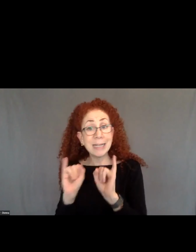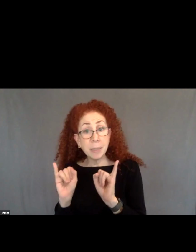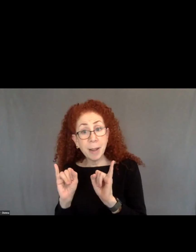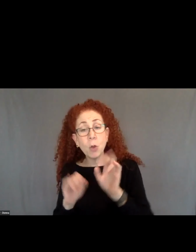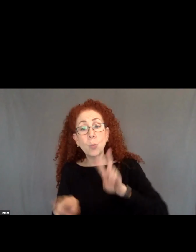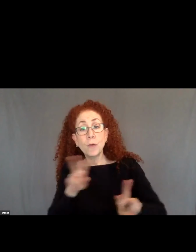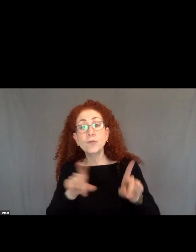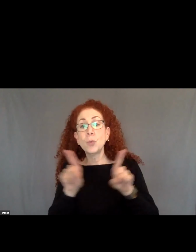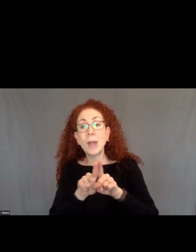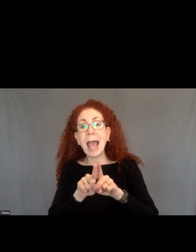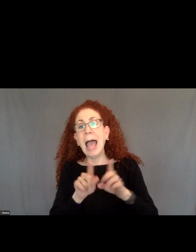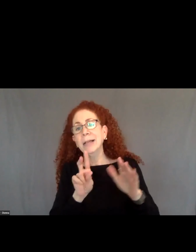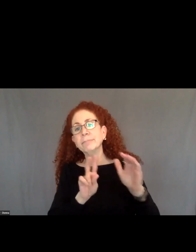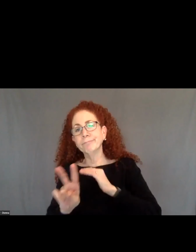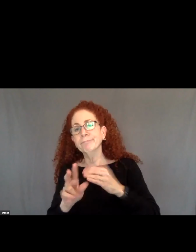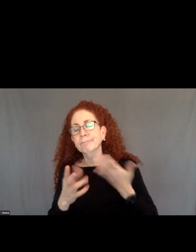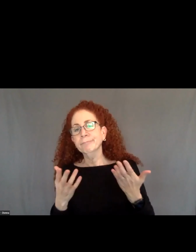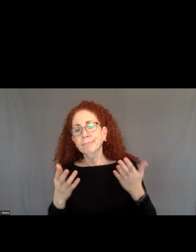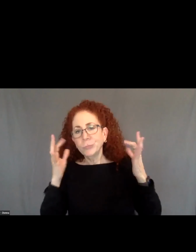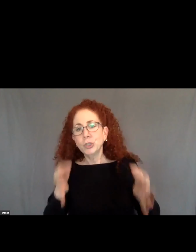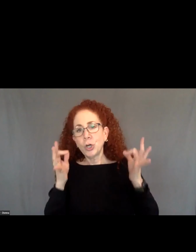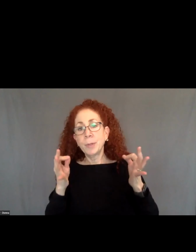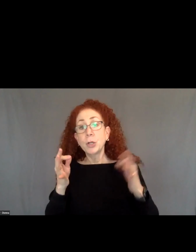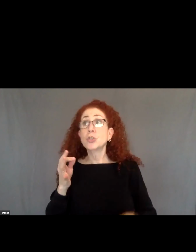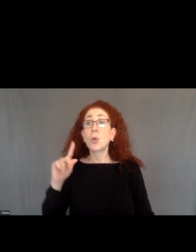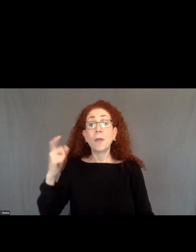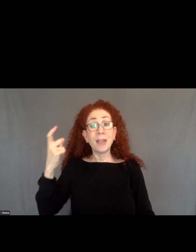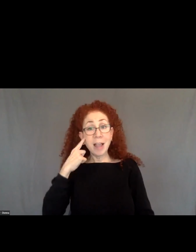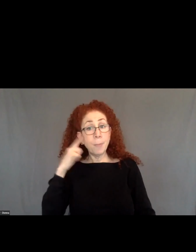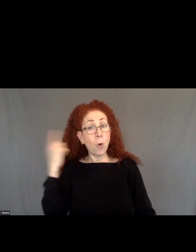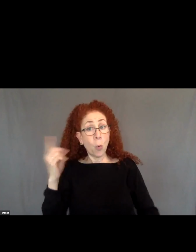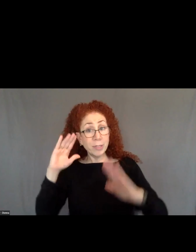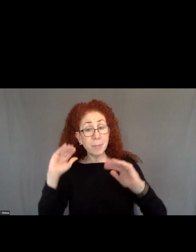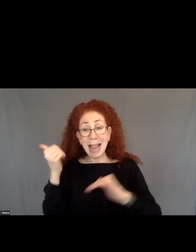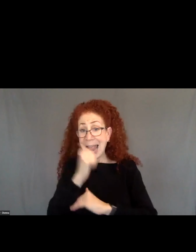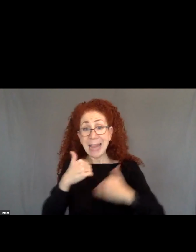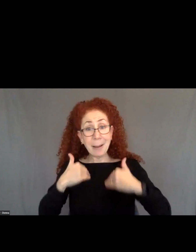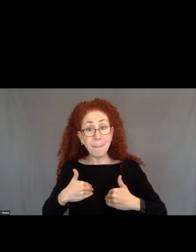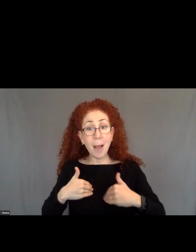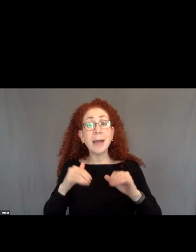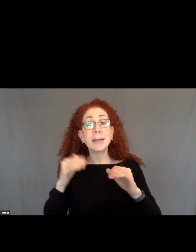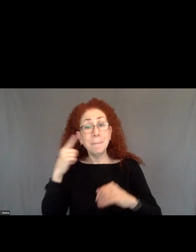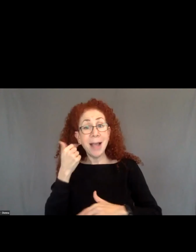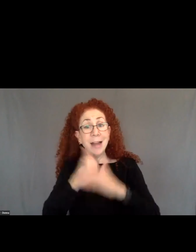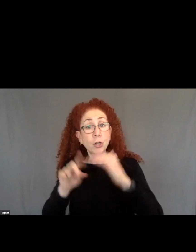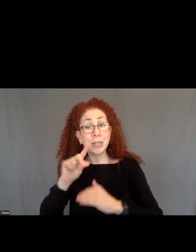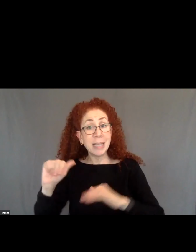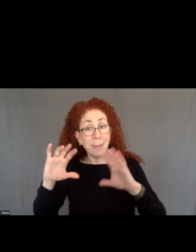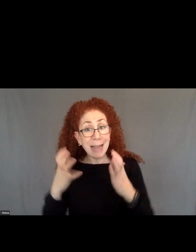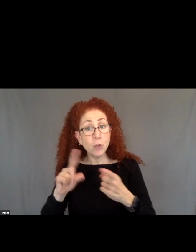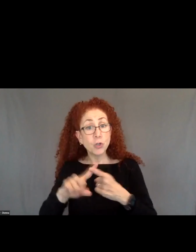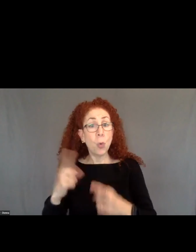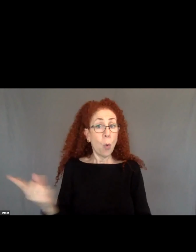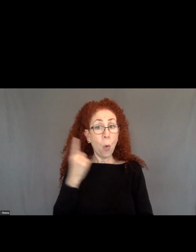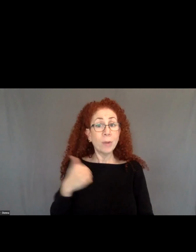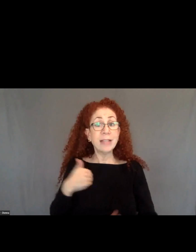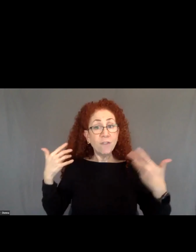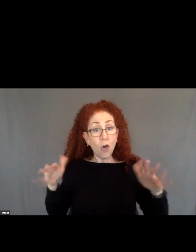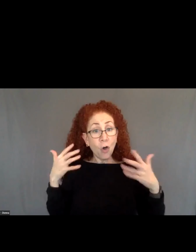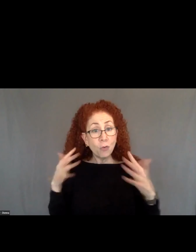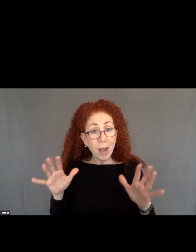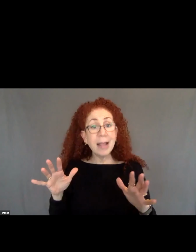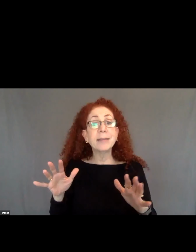as foreclosed? Does the federal government always expect any body mind that falls into the disabled category to have always already failed,